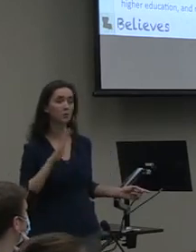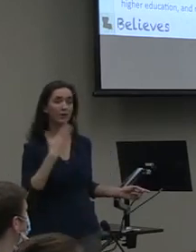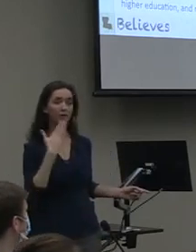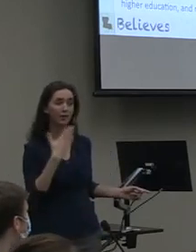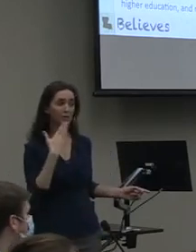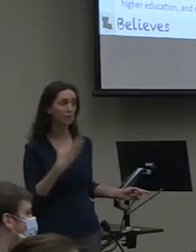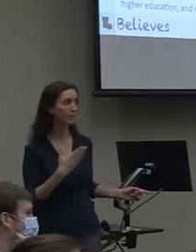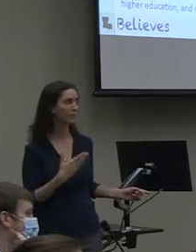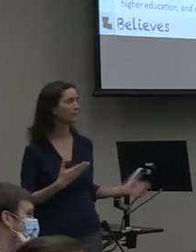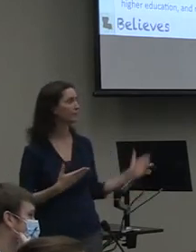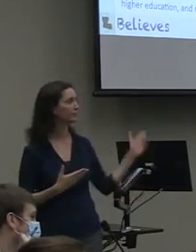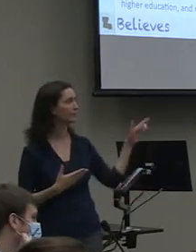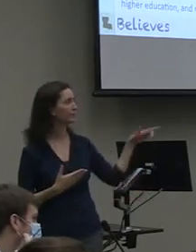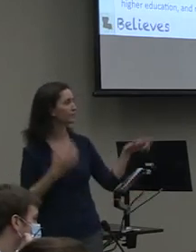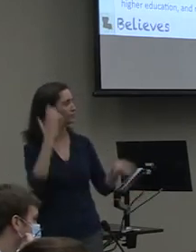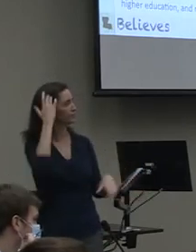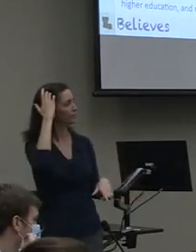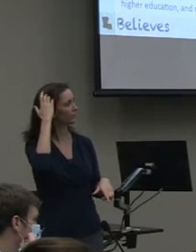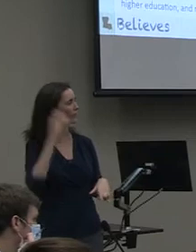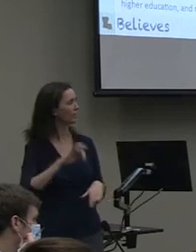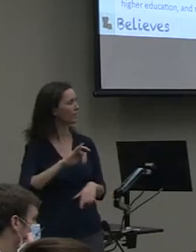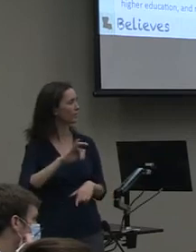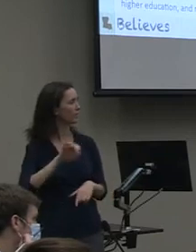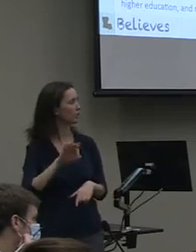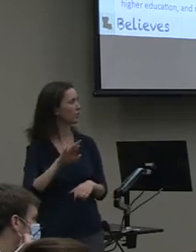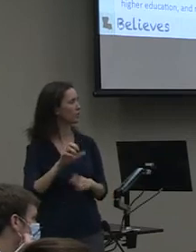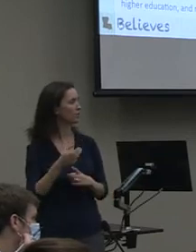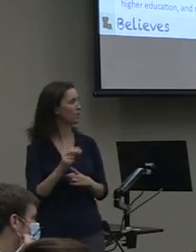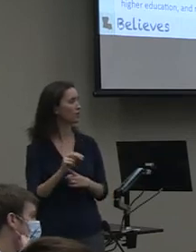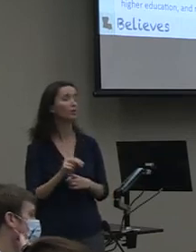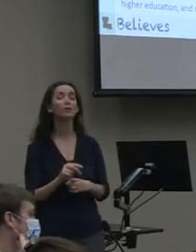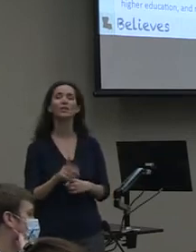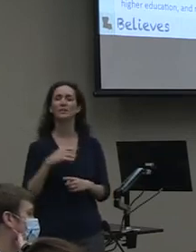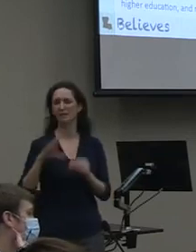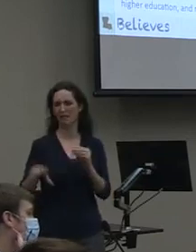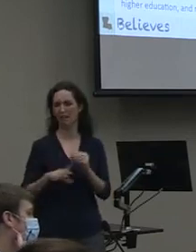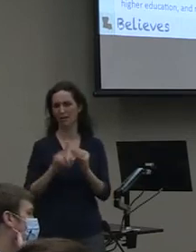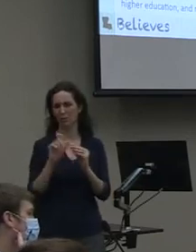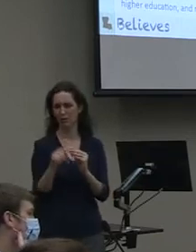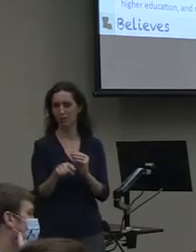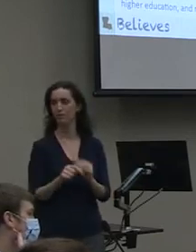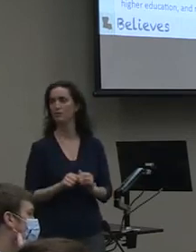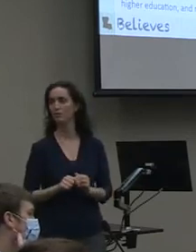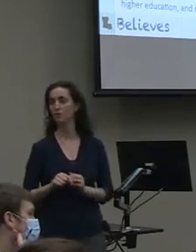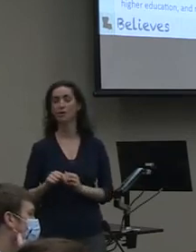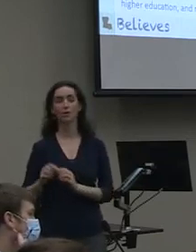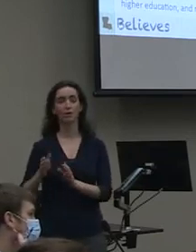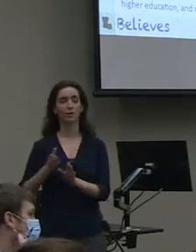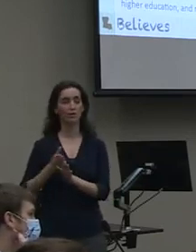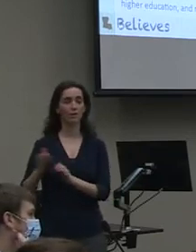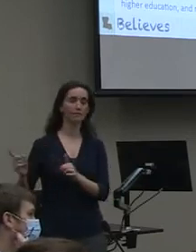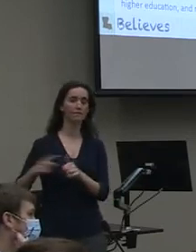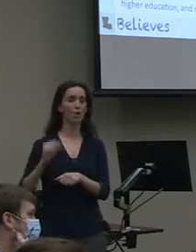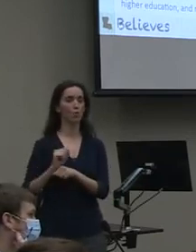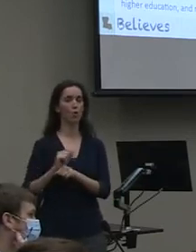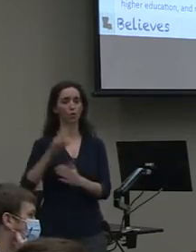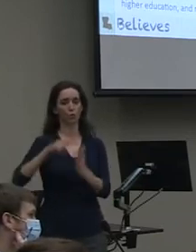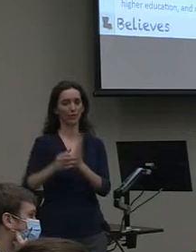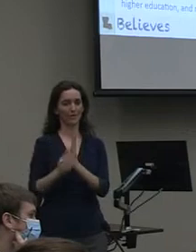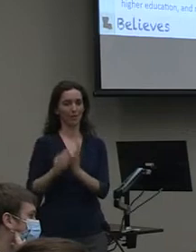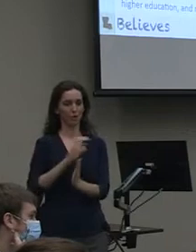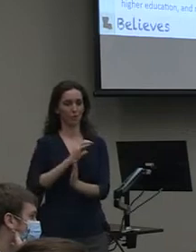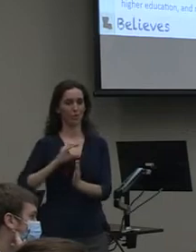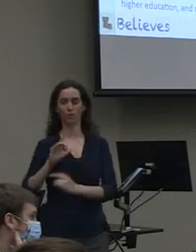Great, thank you. I have a follow-up to that. So as a branch of the original work of the first Literacy Commission, we did have